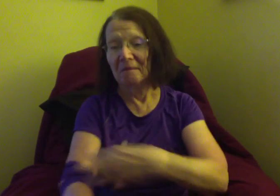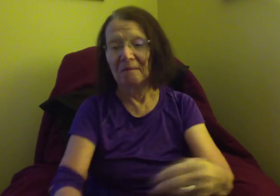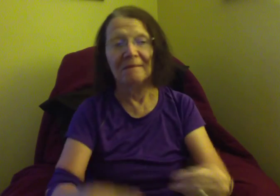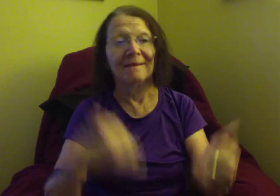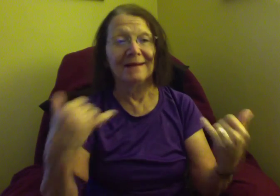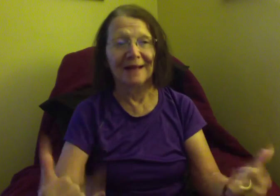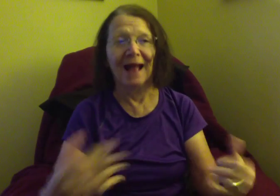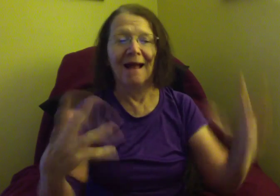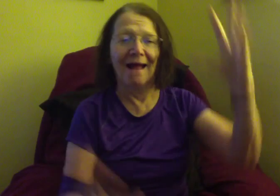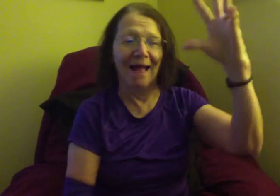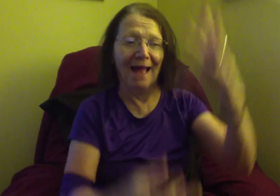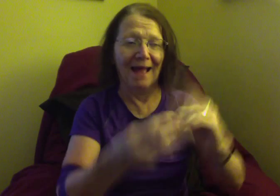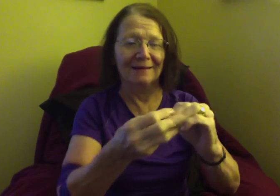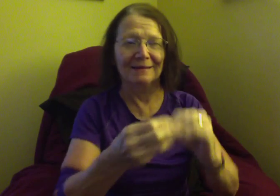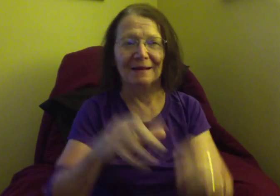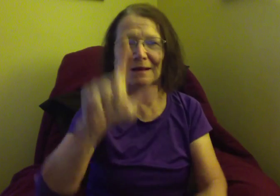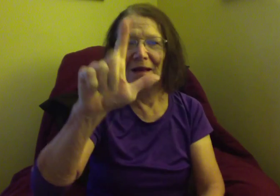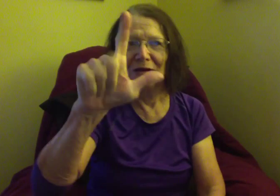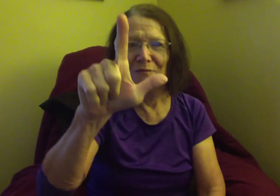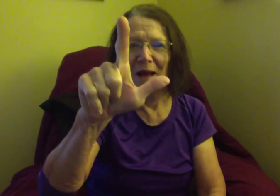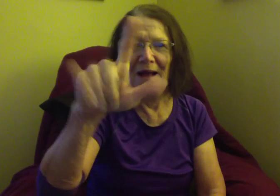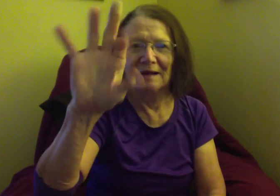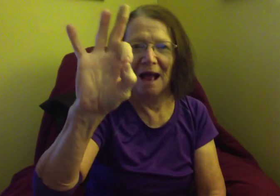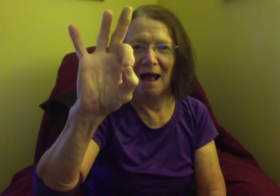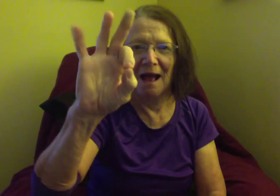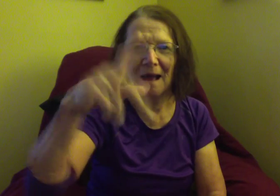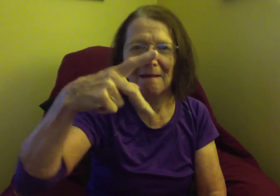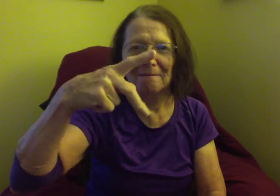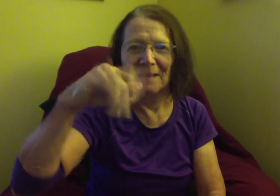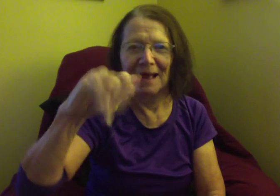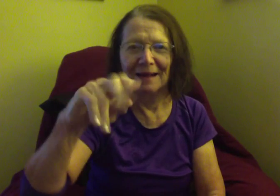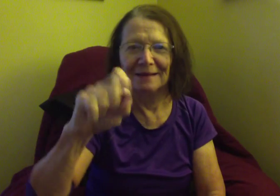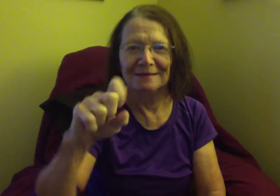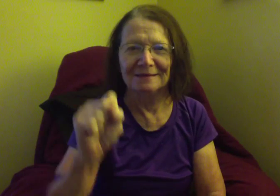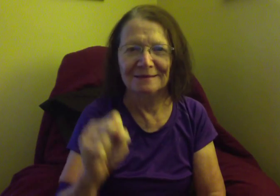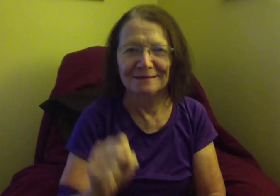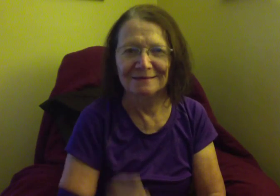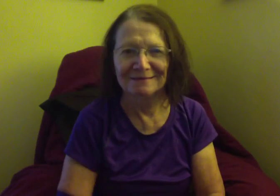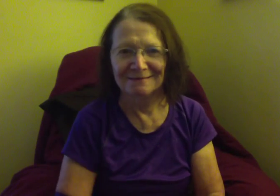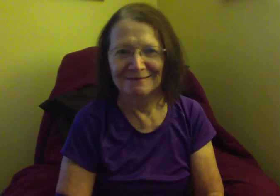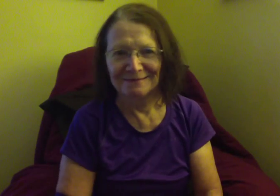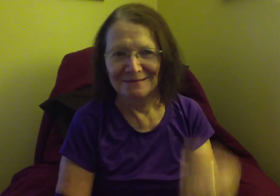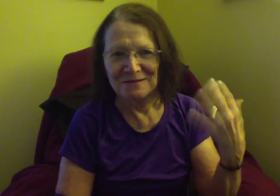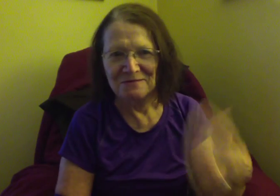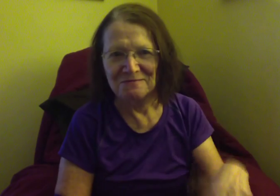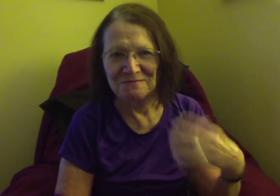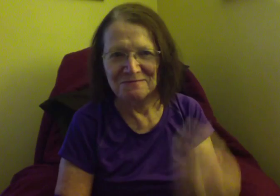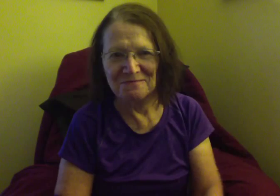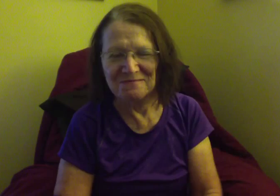I'm hungry. My dog is bad. Do know Do